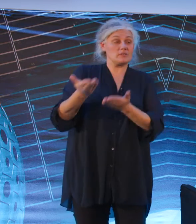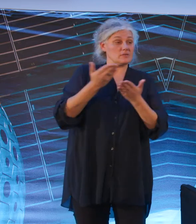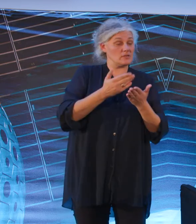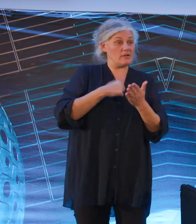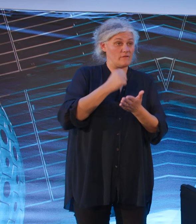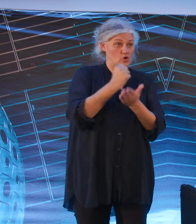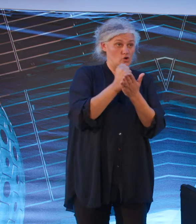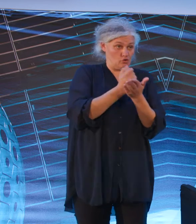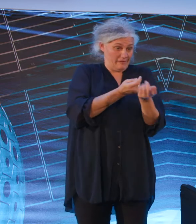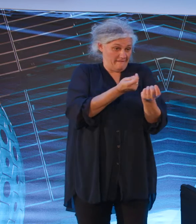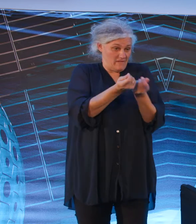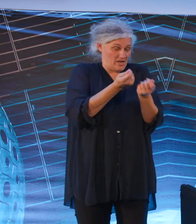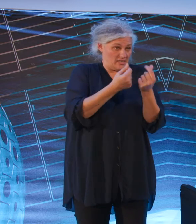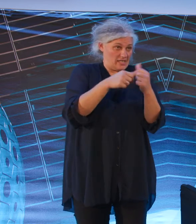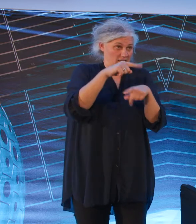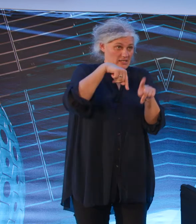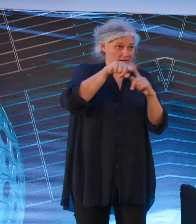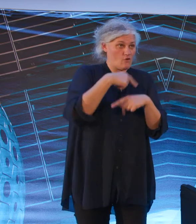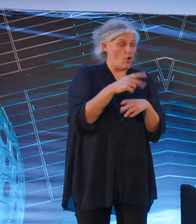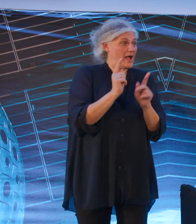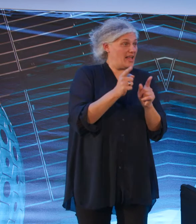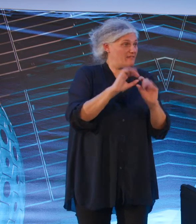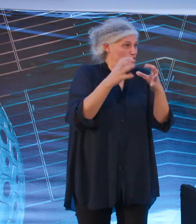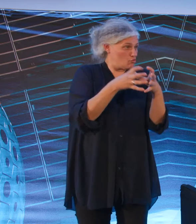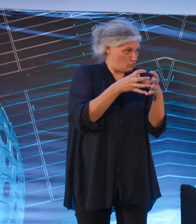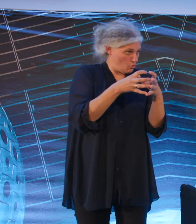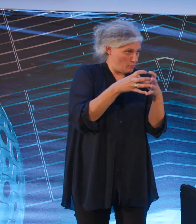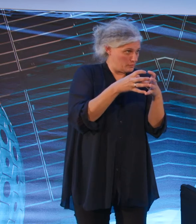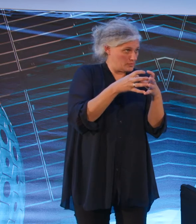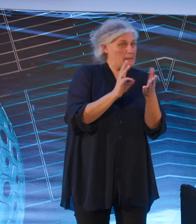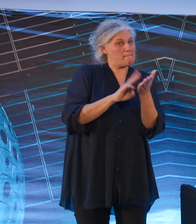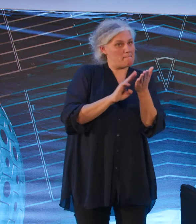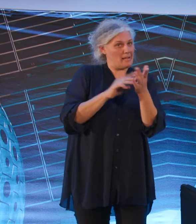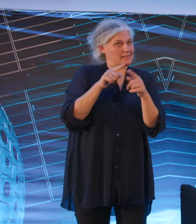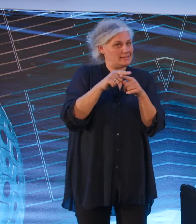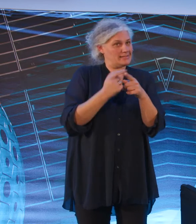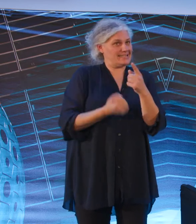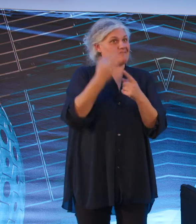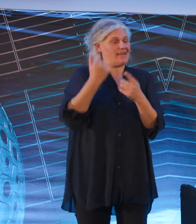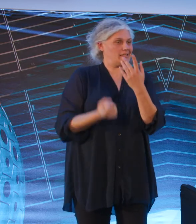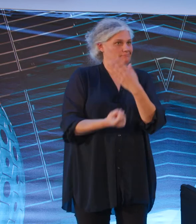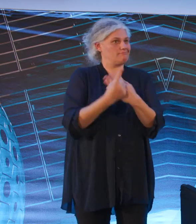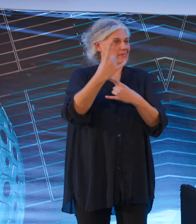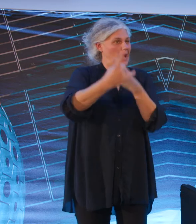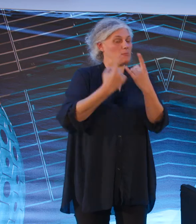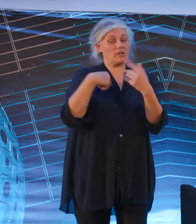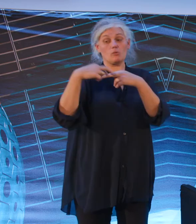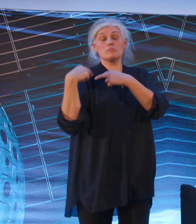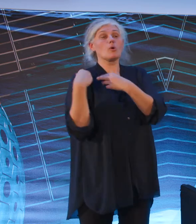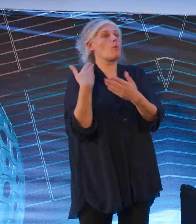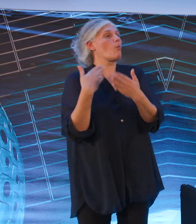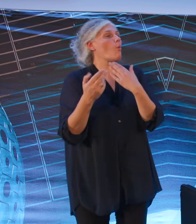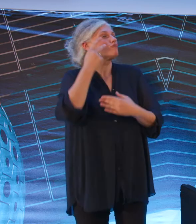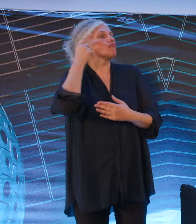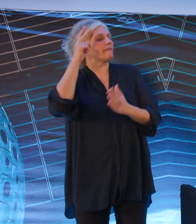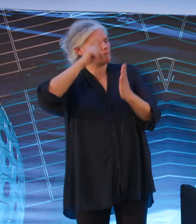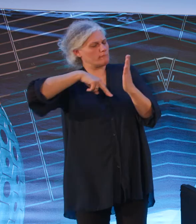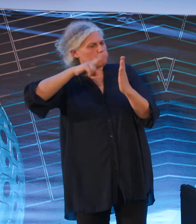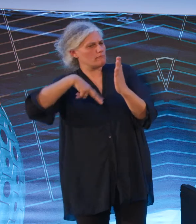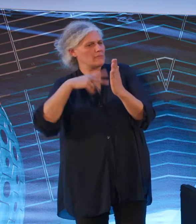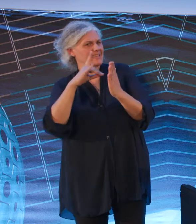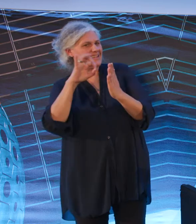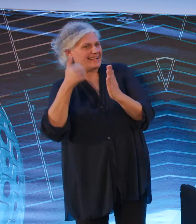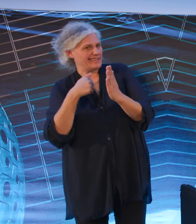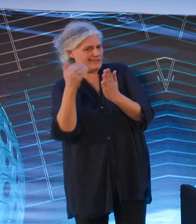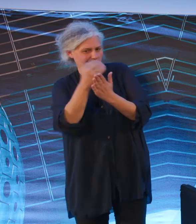Student Facilities Project Advisory Group. I can see several members in the crowd. And what our job was to review the data collected